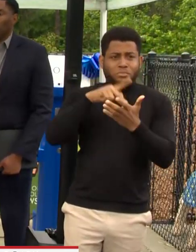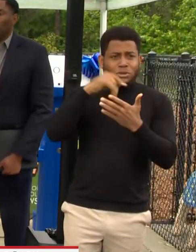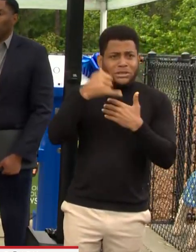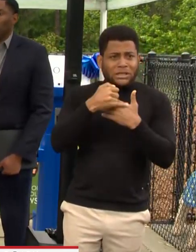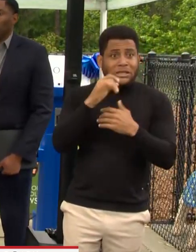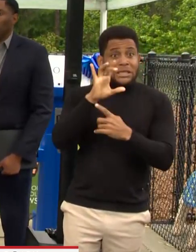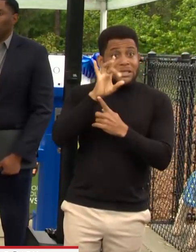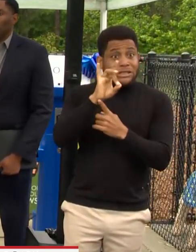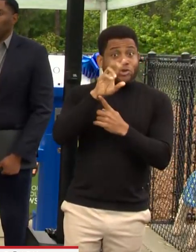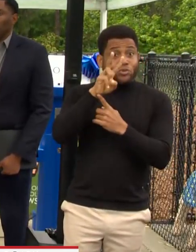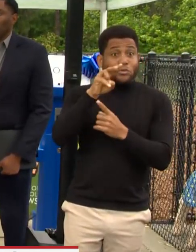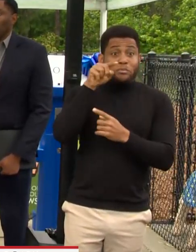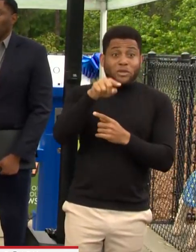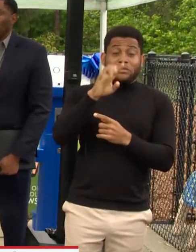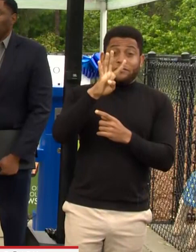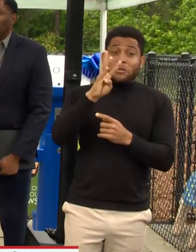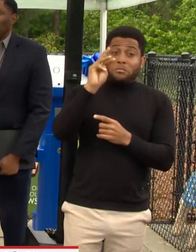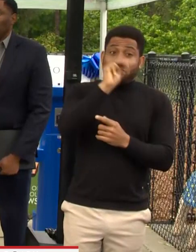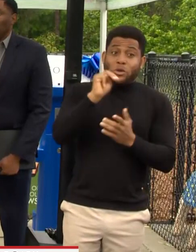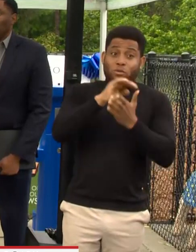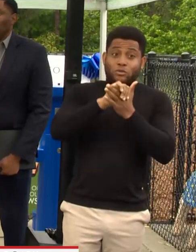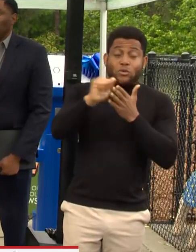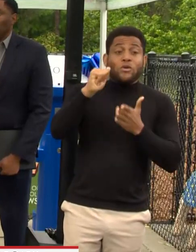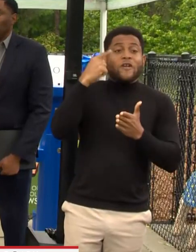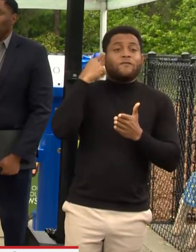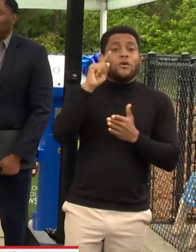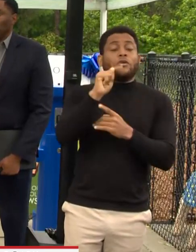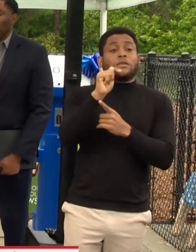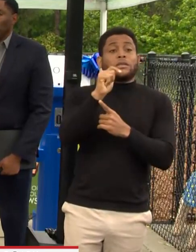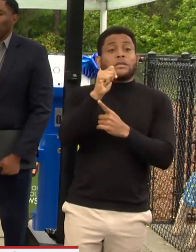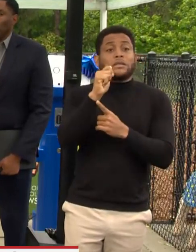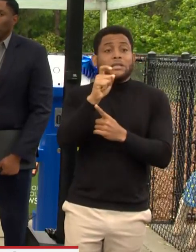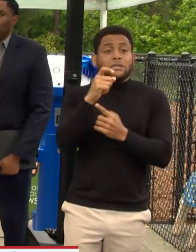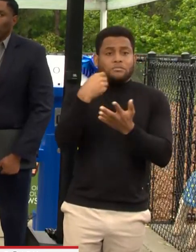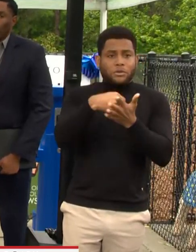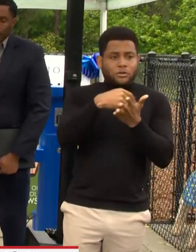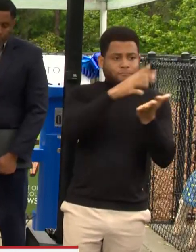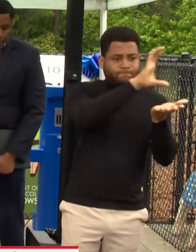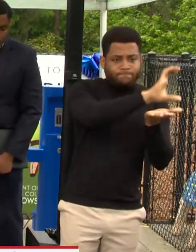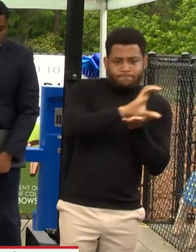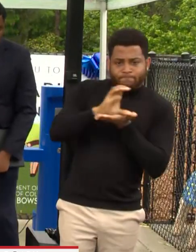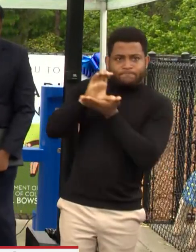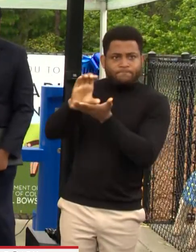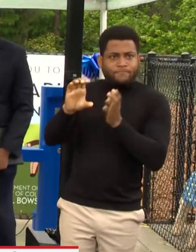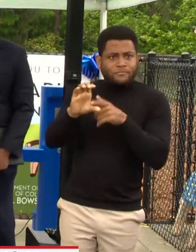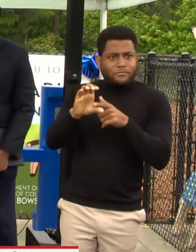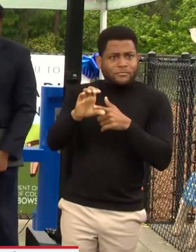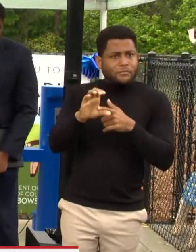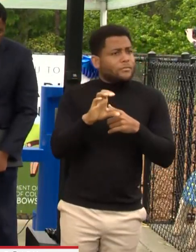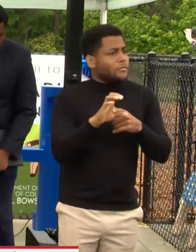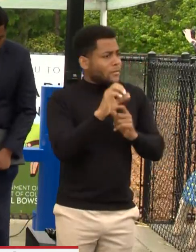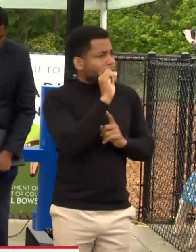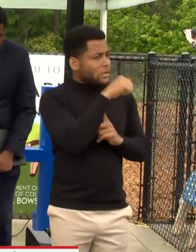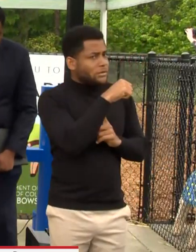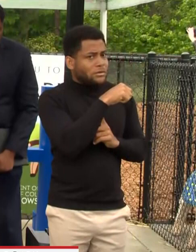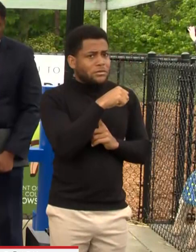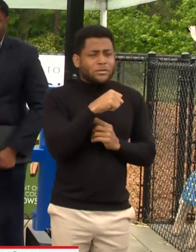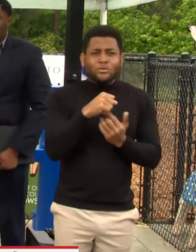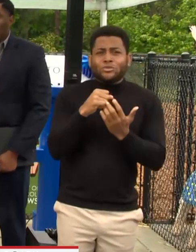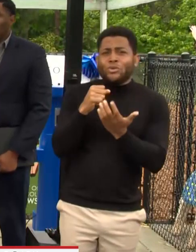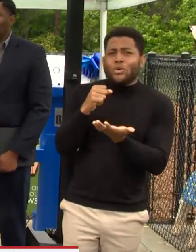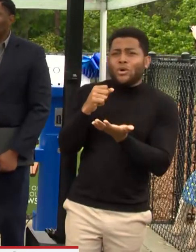million in DC tax increment, according to the chief financial officer. Yes. So should taxpayers then question future